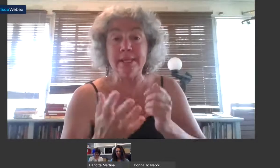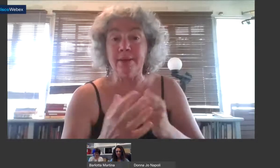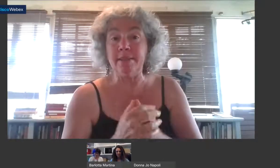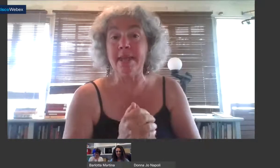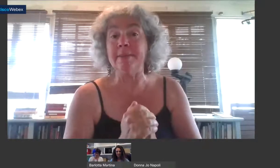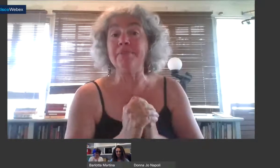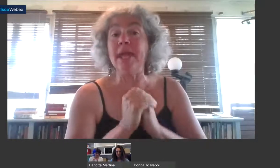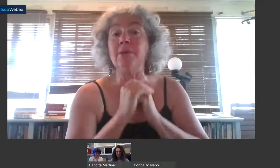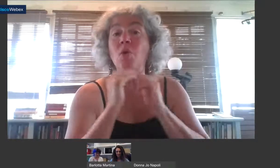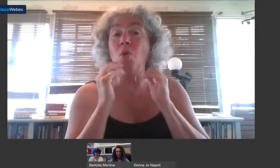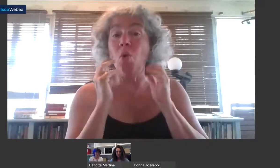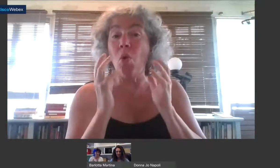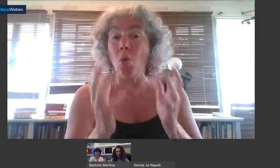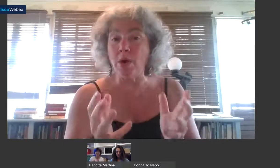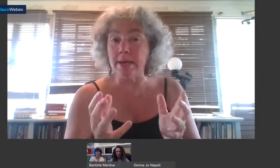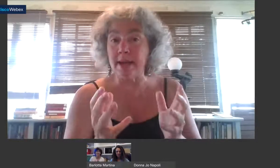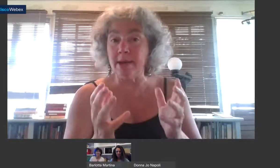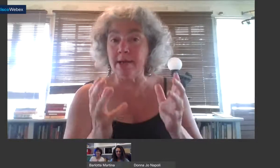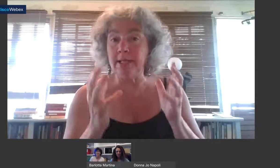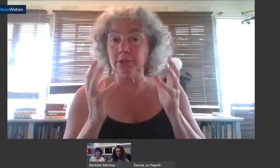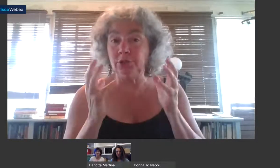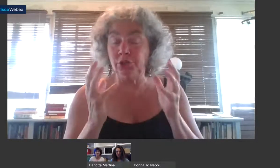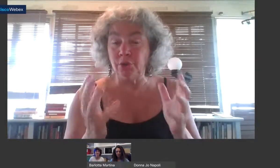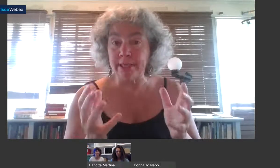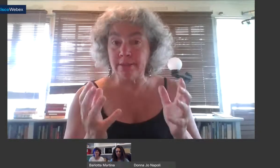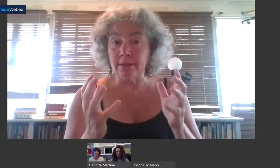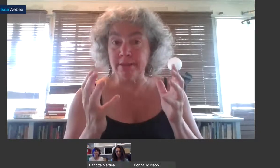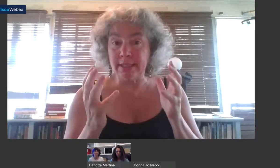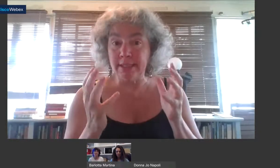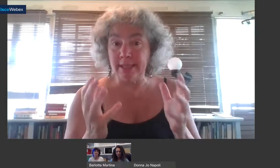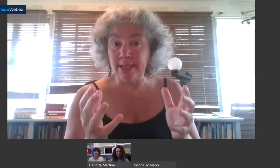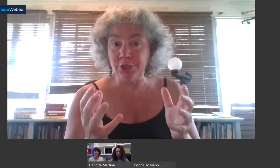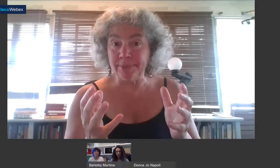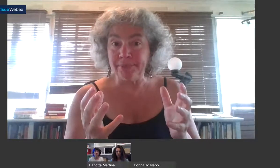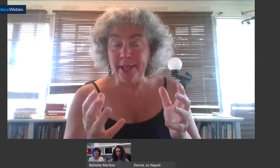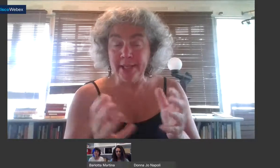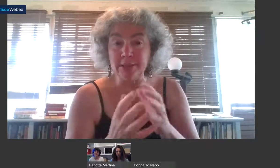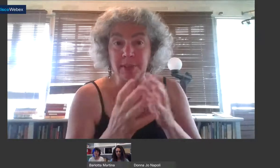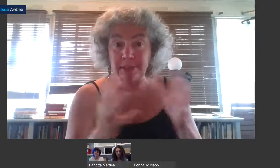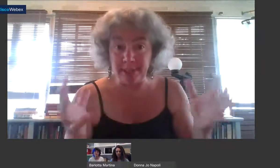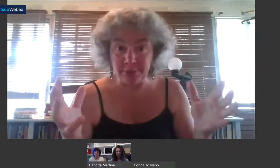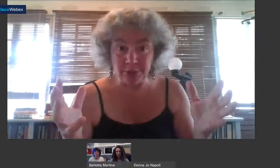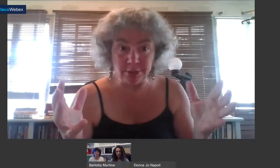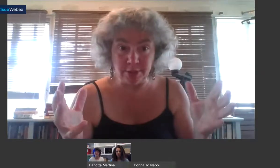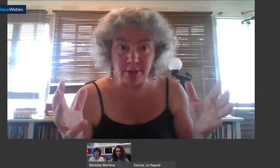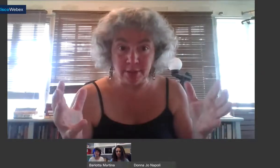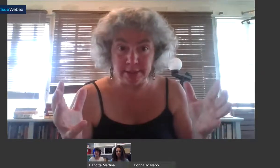ordinary thing. And ordinary joint articulation is what languages are going to